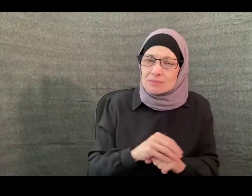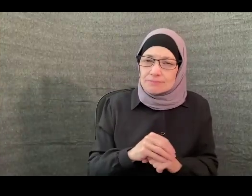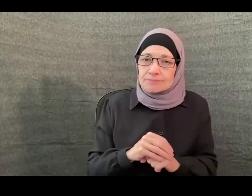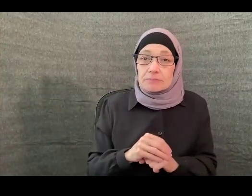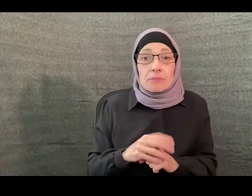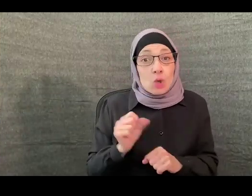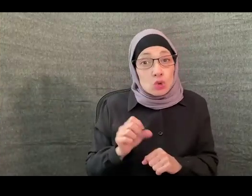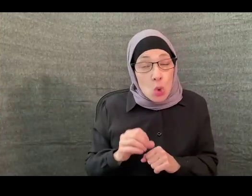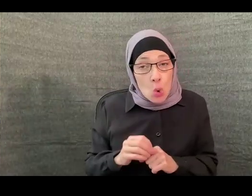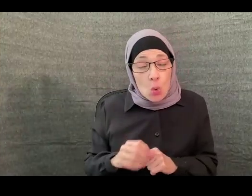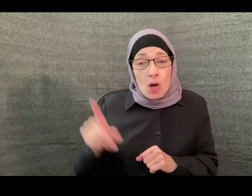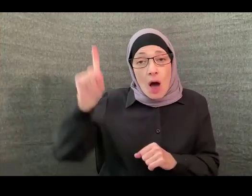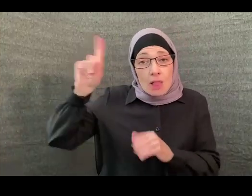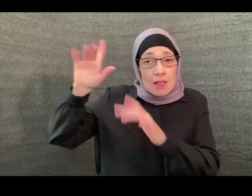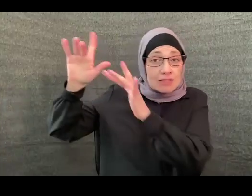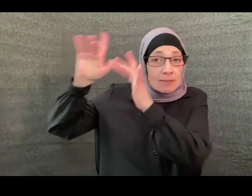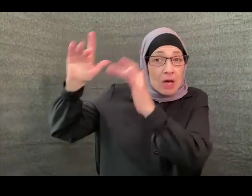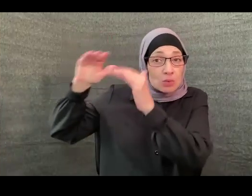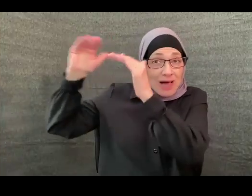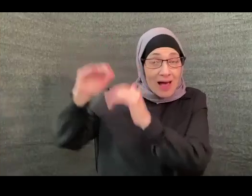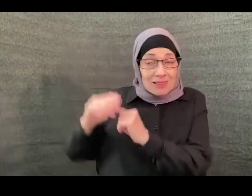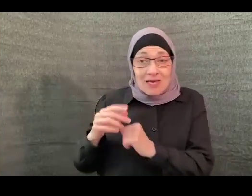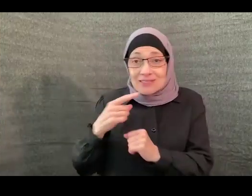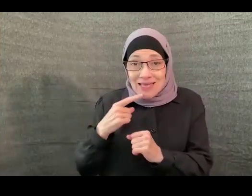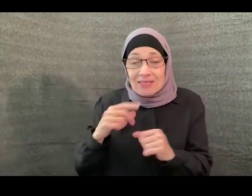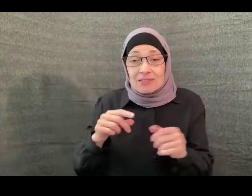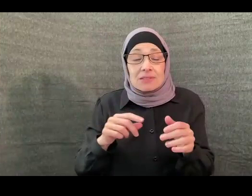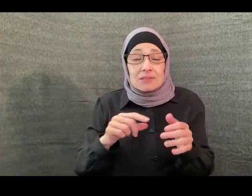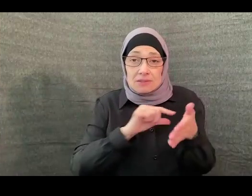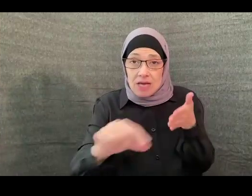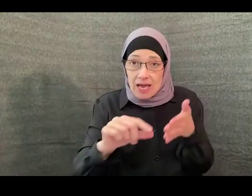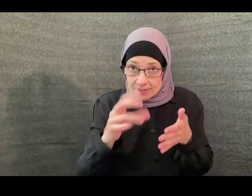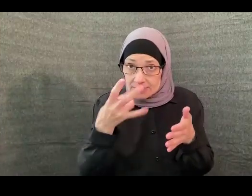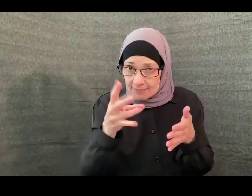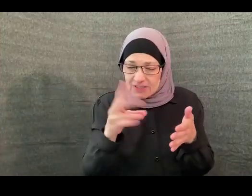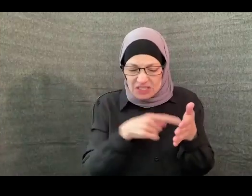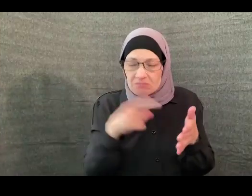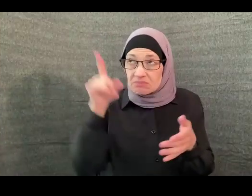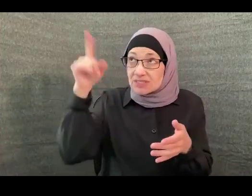So Allah subhanahu wa ta'ala says in ayah number 17, so